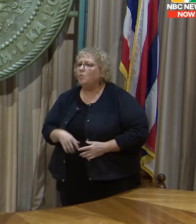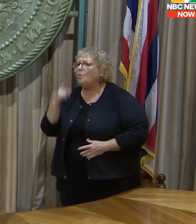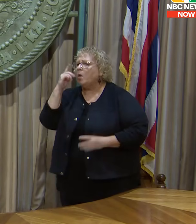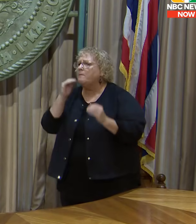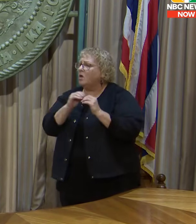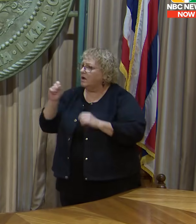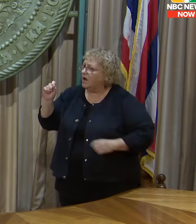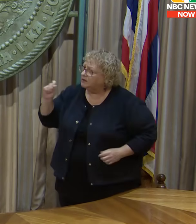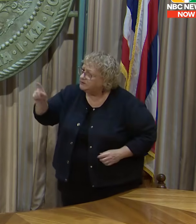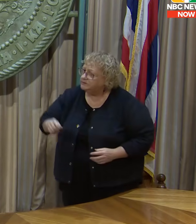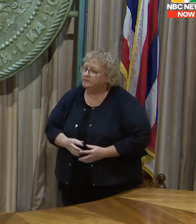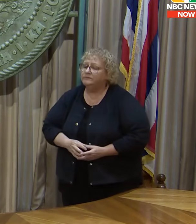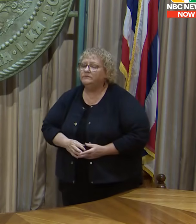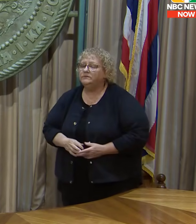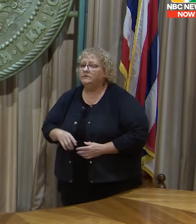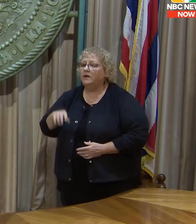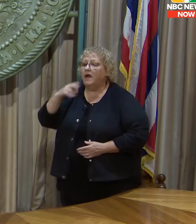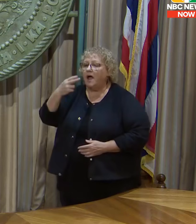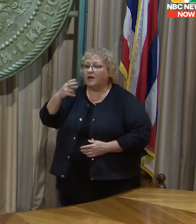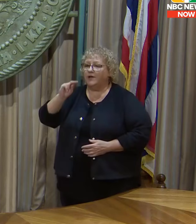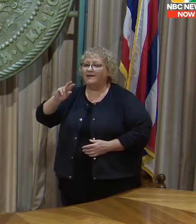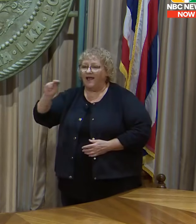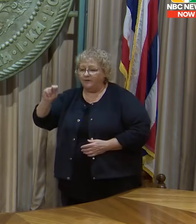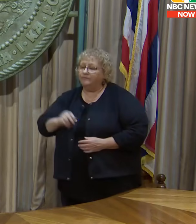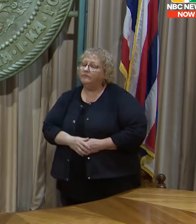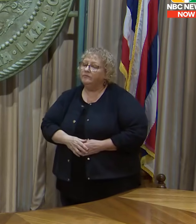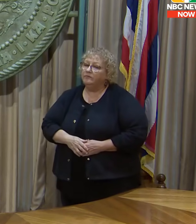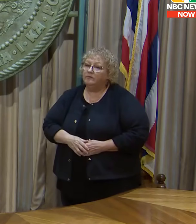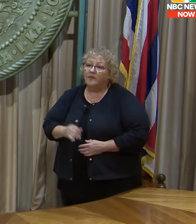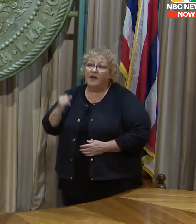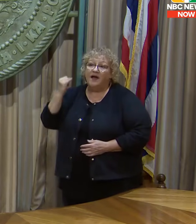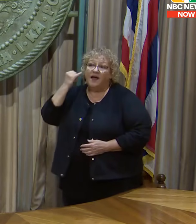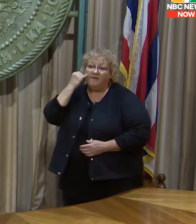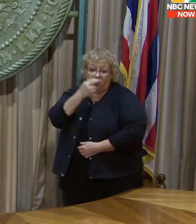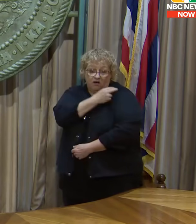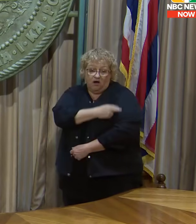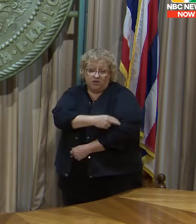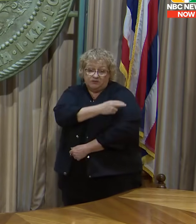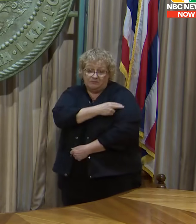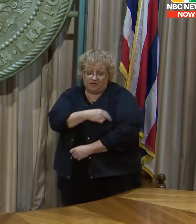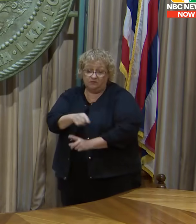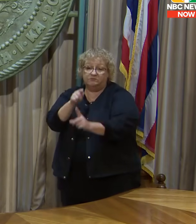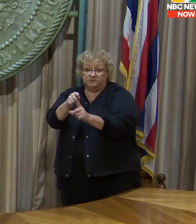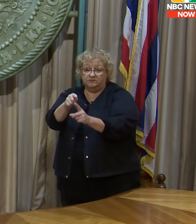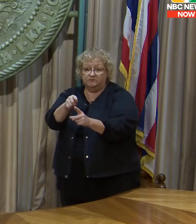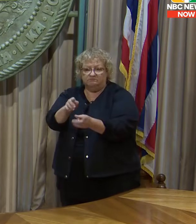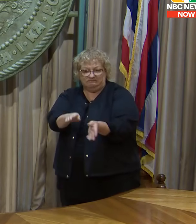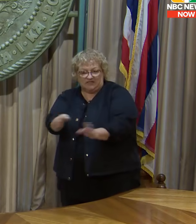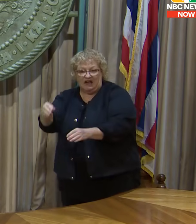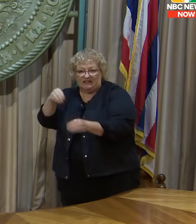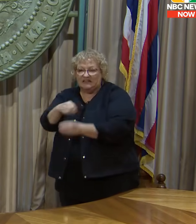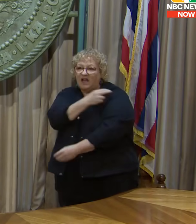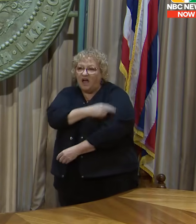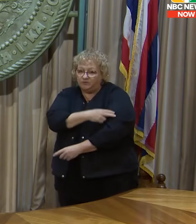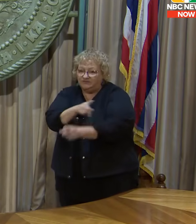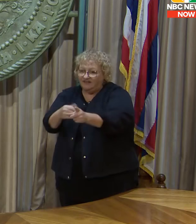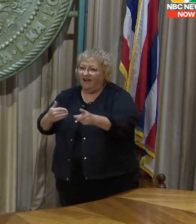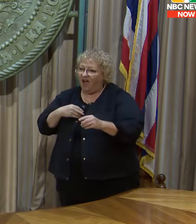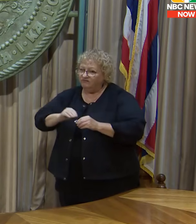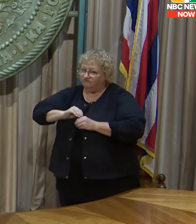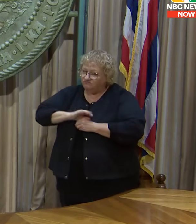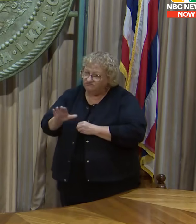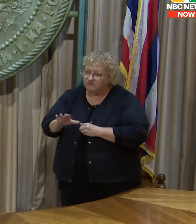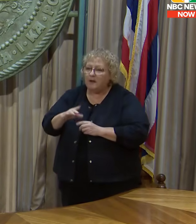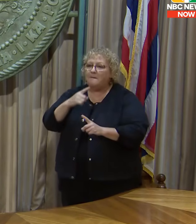for you, Dr. Anderson. Chelsea Davis, HNN. If there is a death in the hospital and the person had COVID-19 and pre-existing